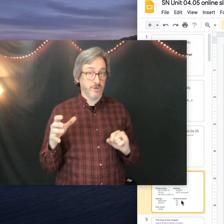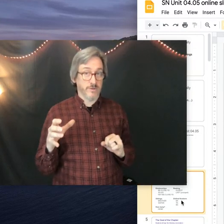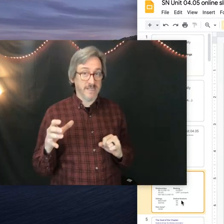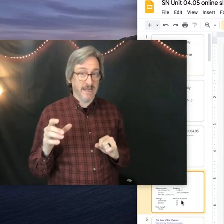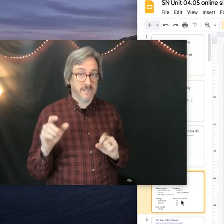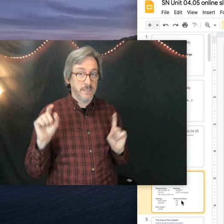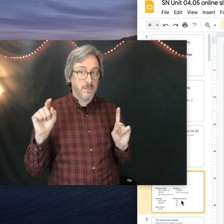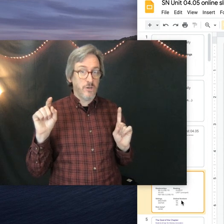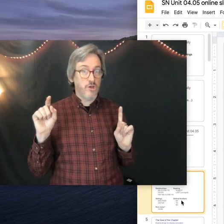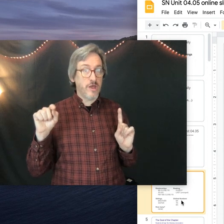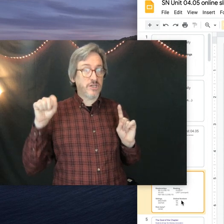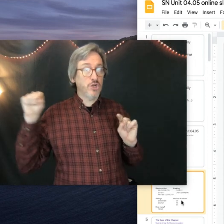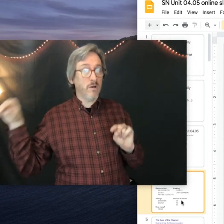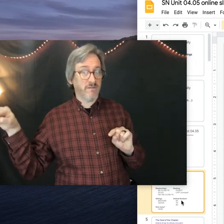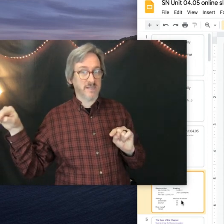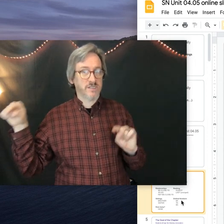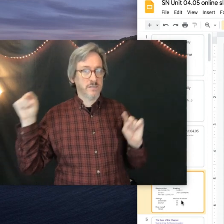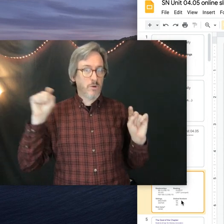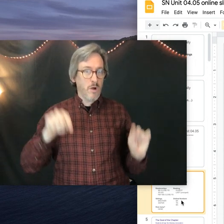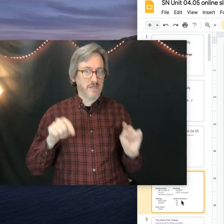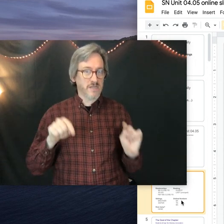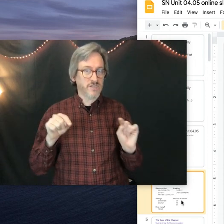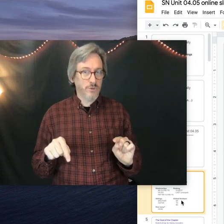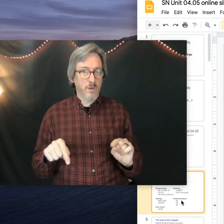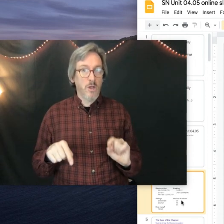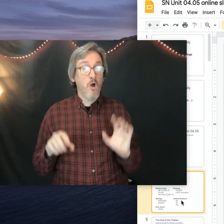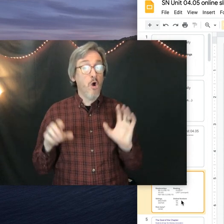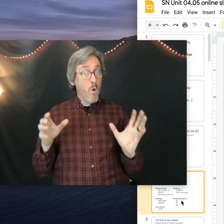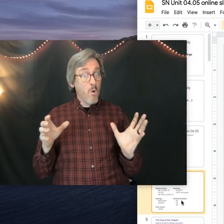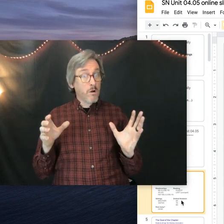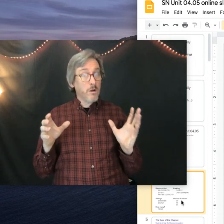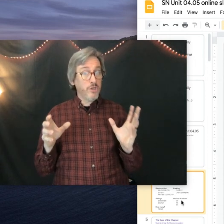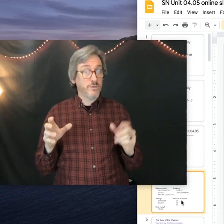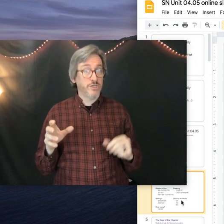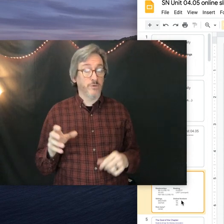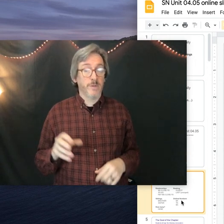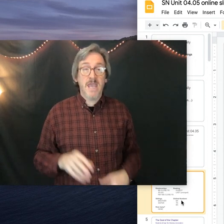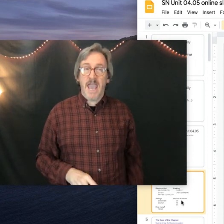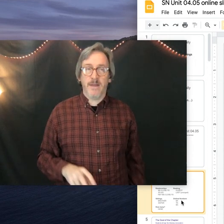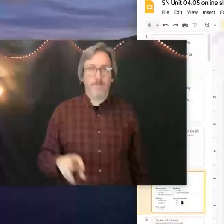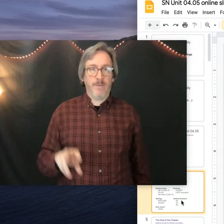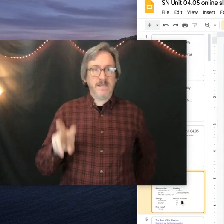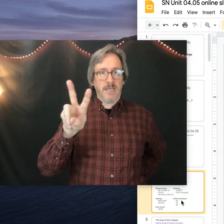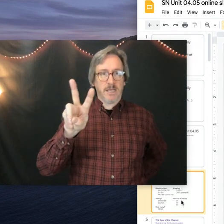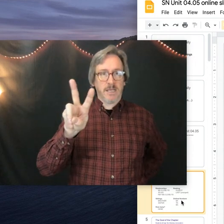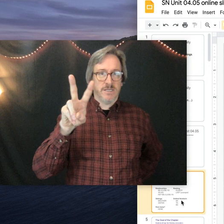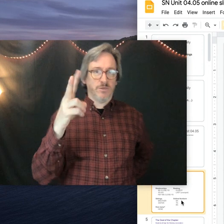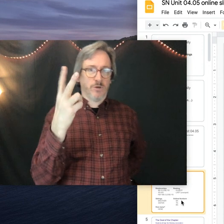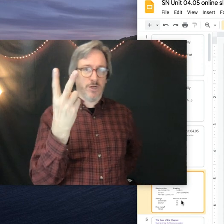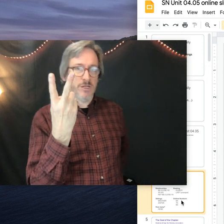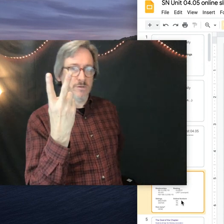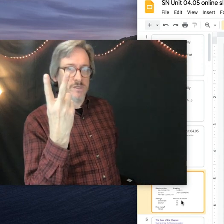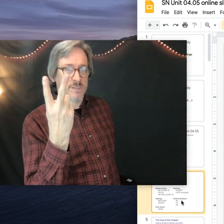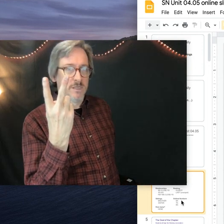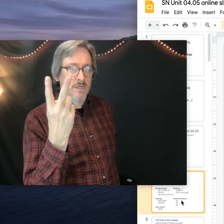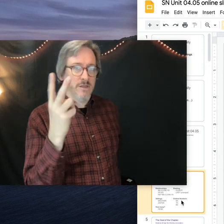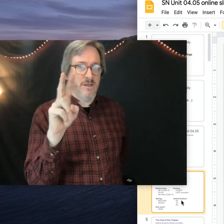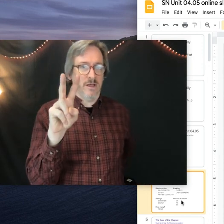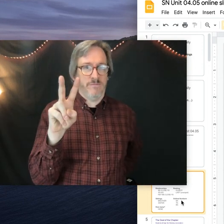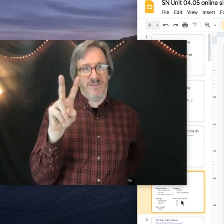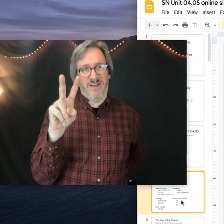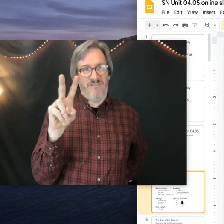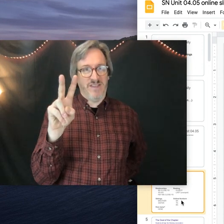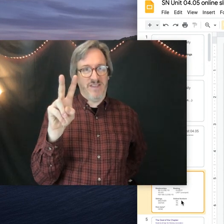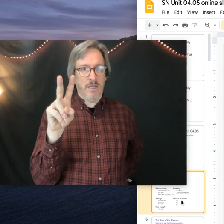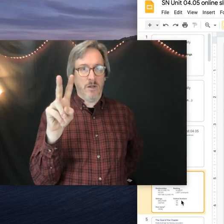going to introduce, and it's the two of us two, or you two. And basically it comes into we're going to use